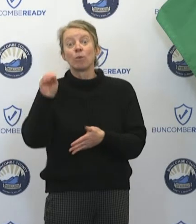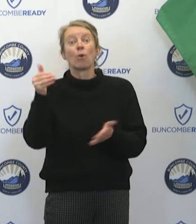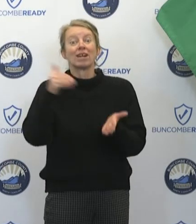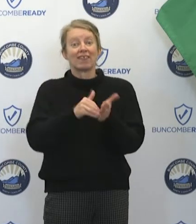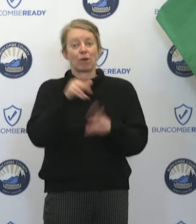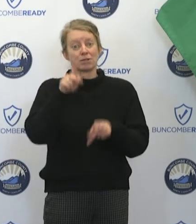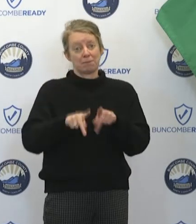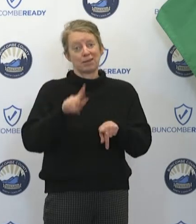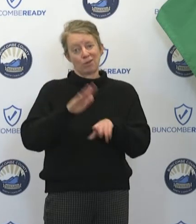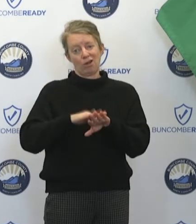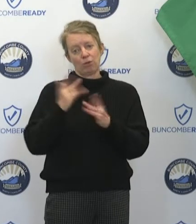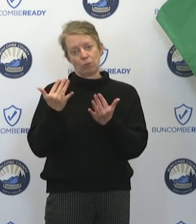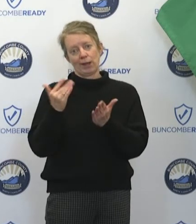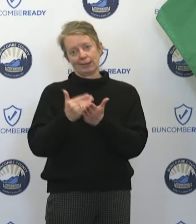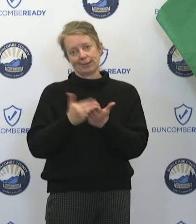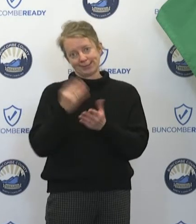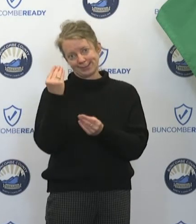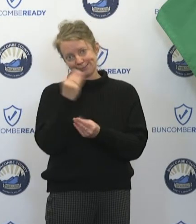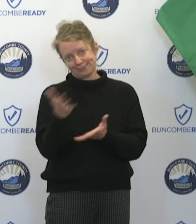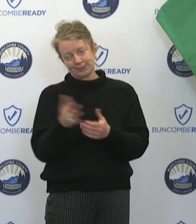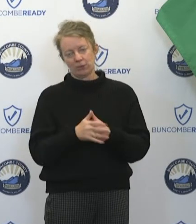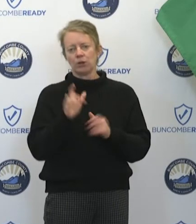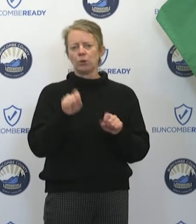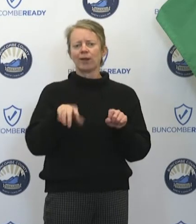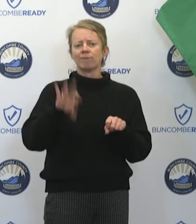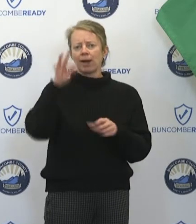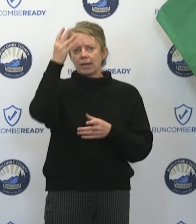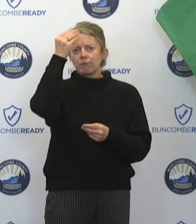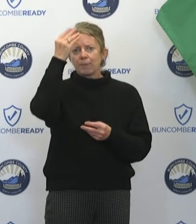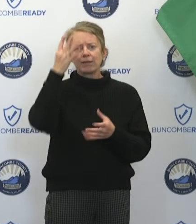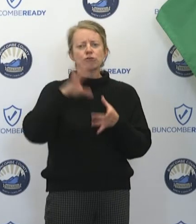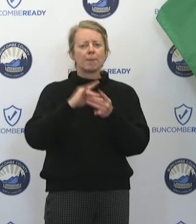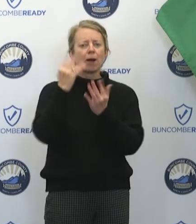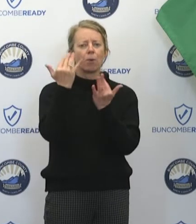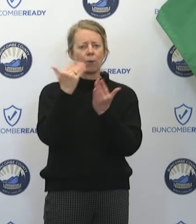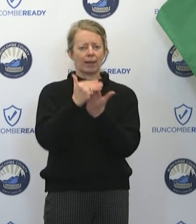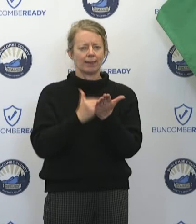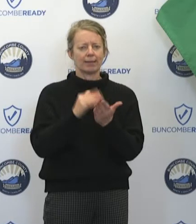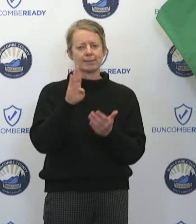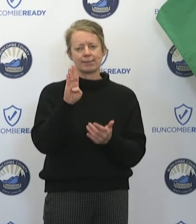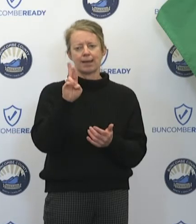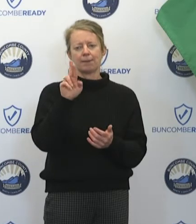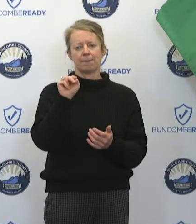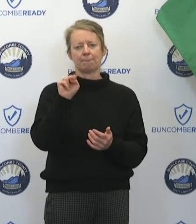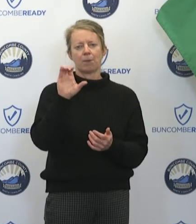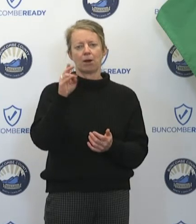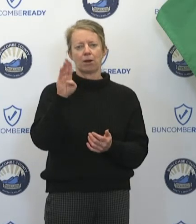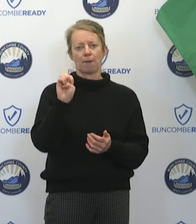on the wait list. You can find updates regarding the wait list at buncombeready.org.